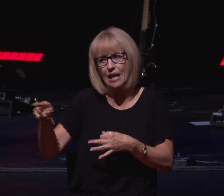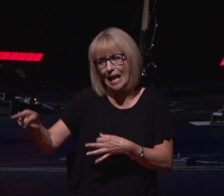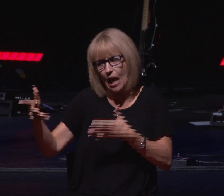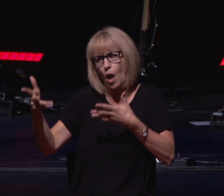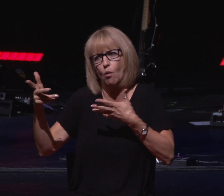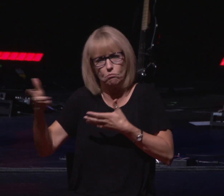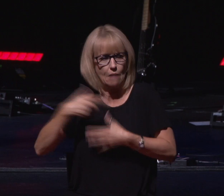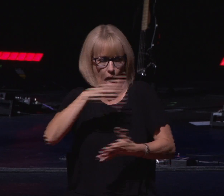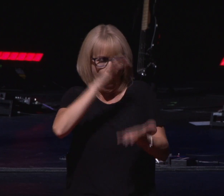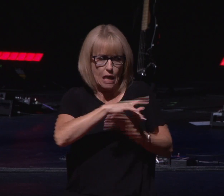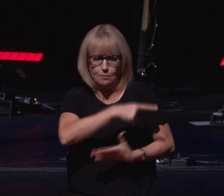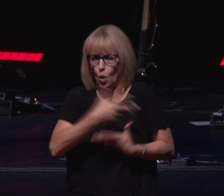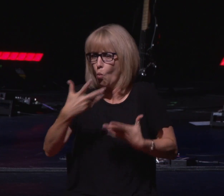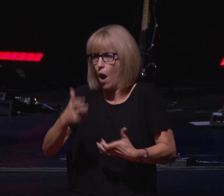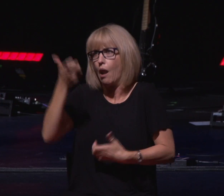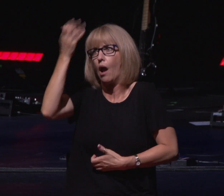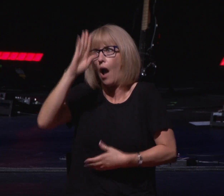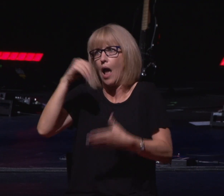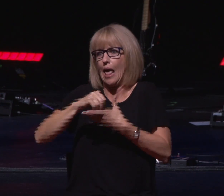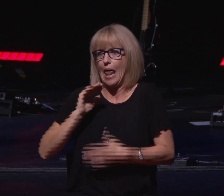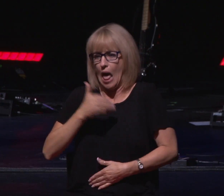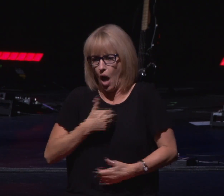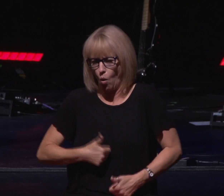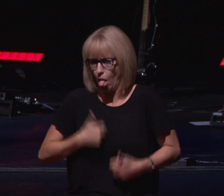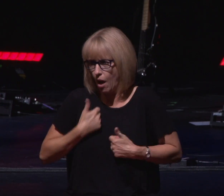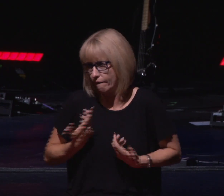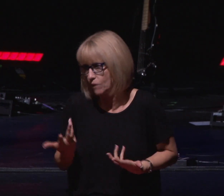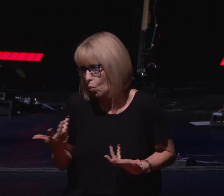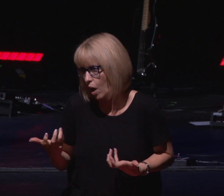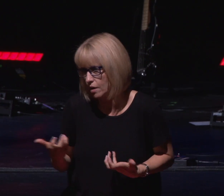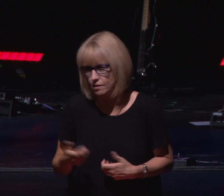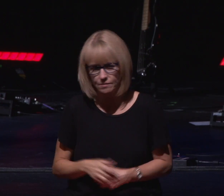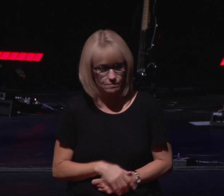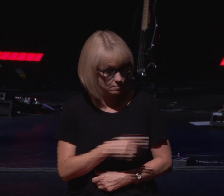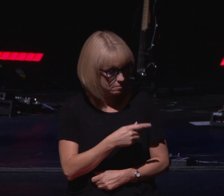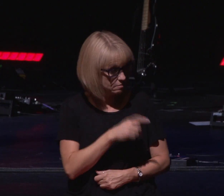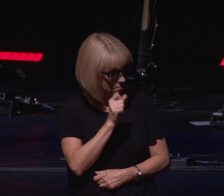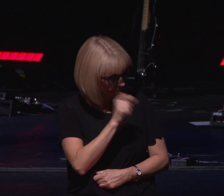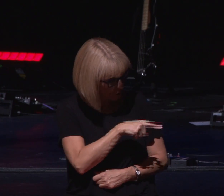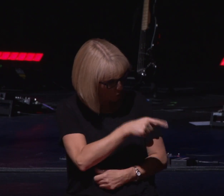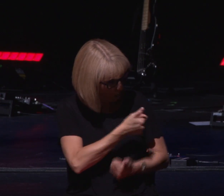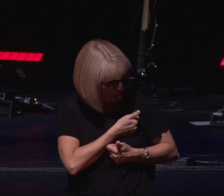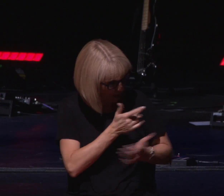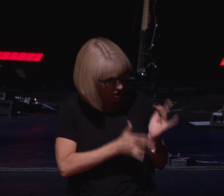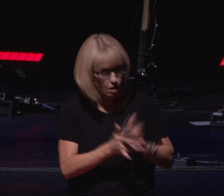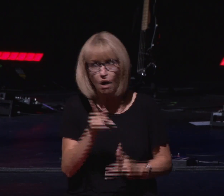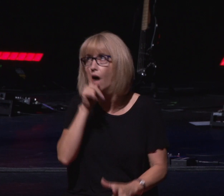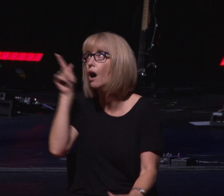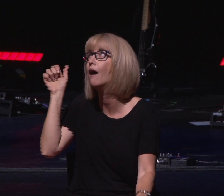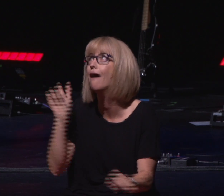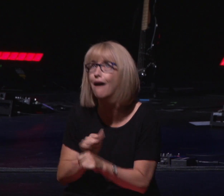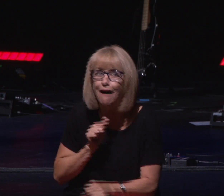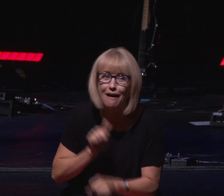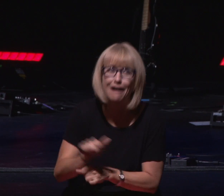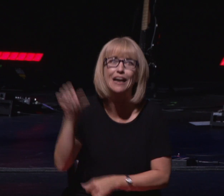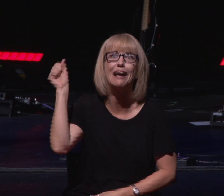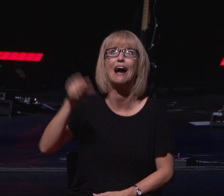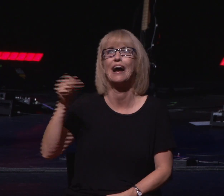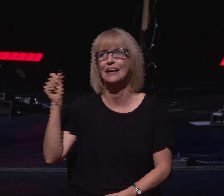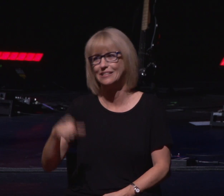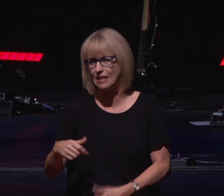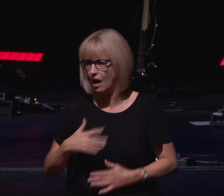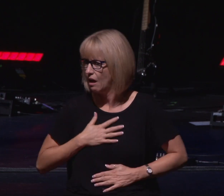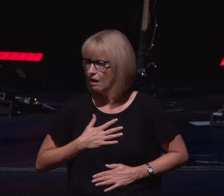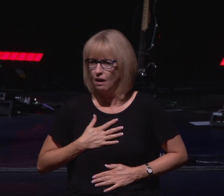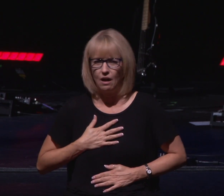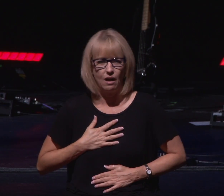our life. That's it. We live a life. You love Jesus? Absolutely. I can't